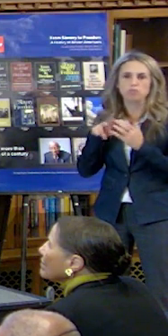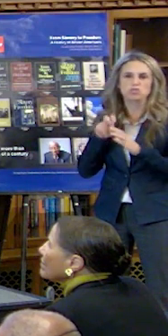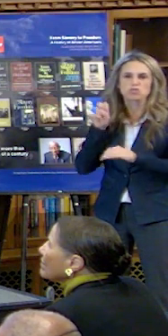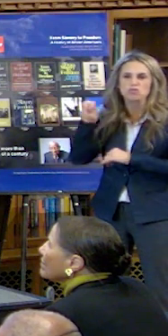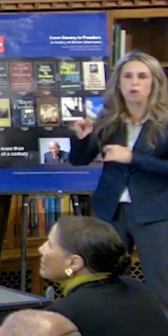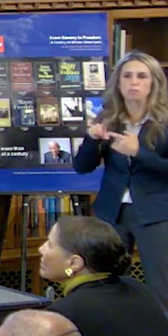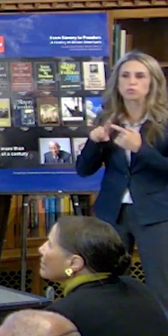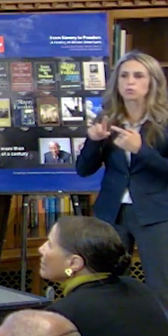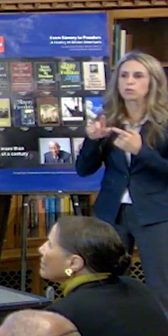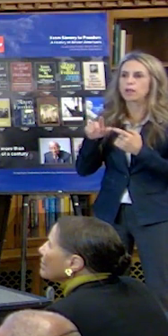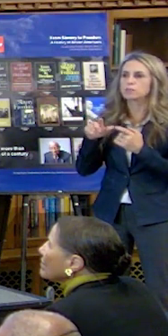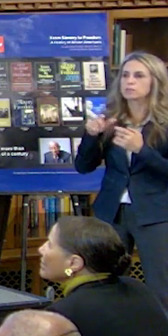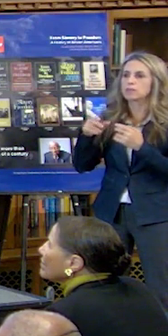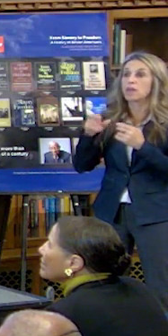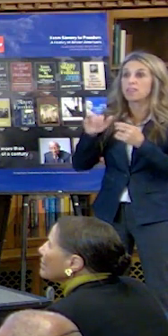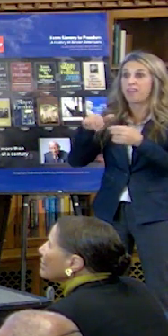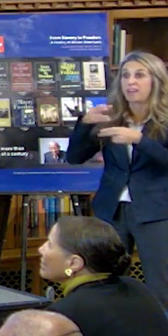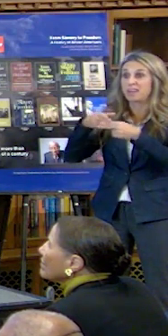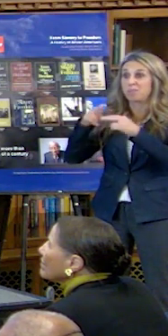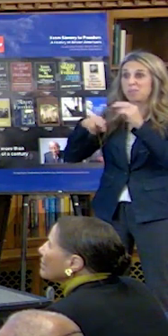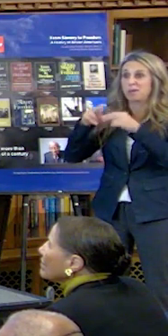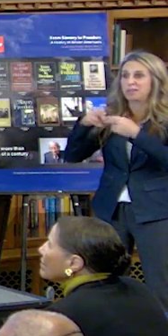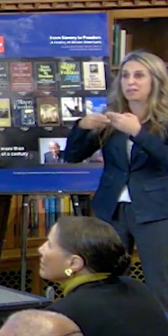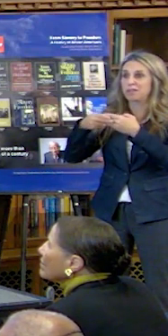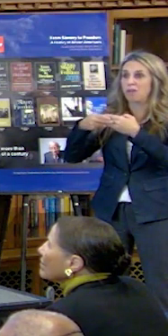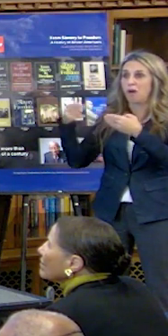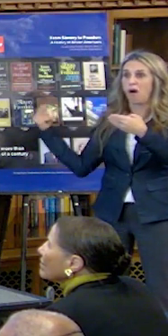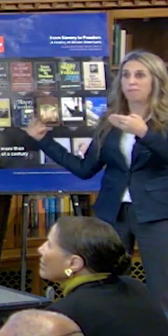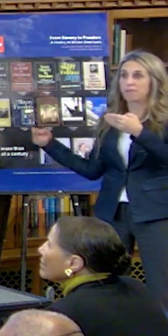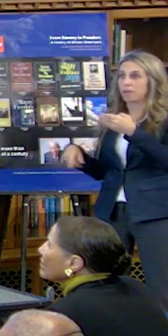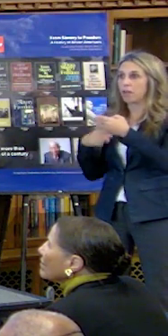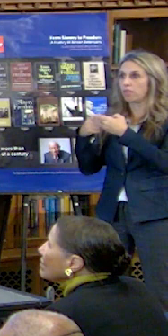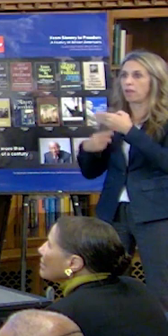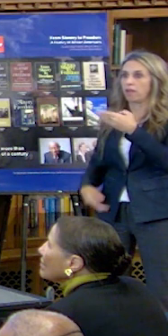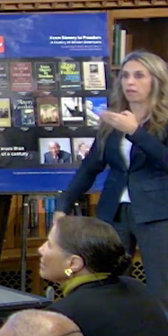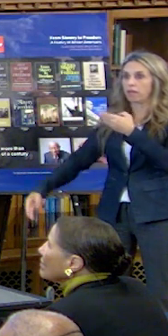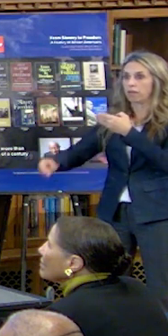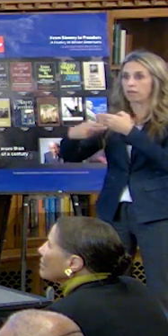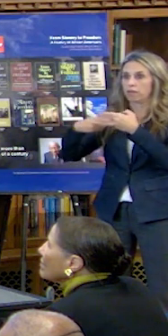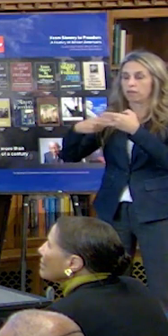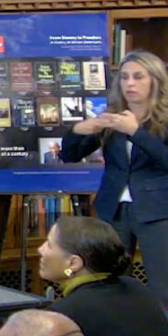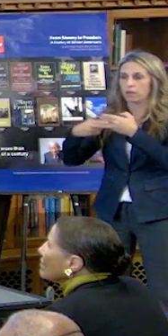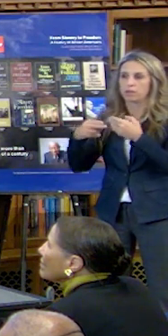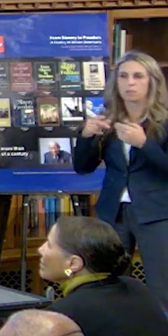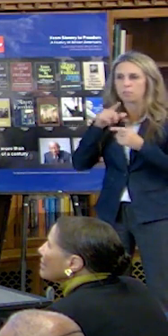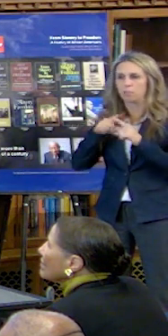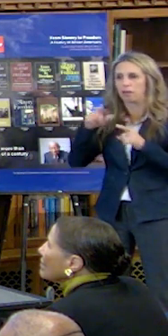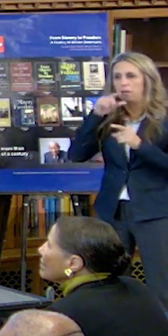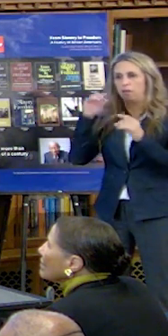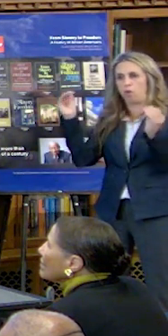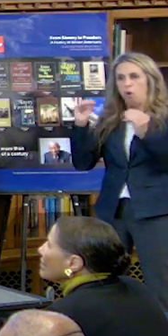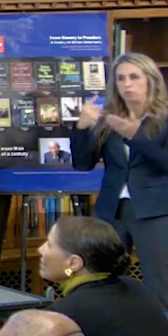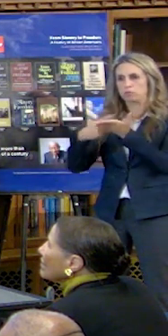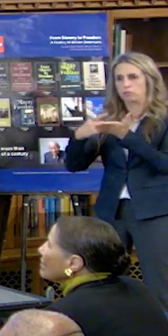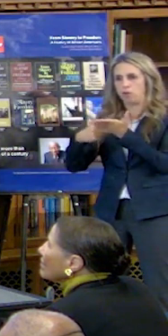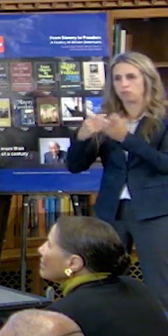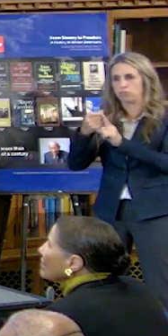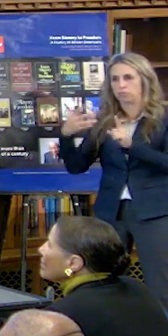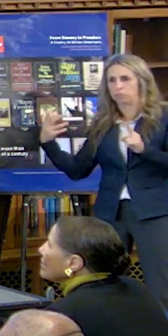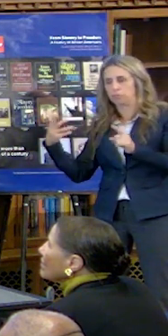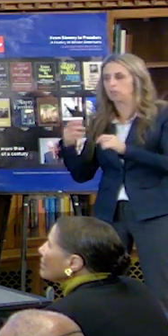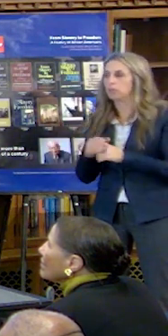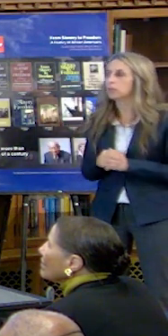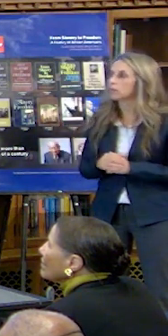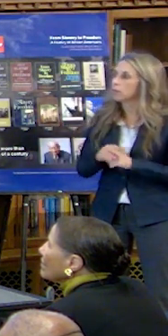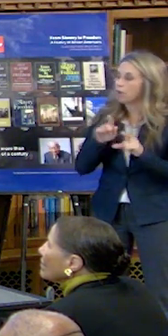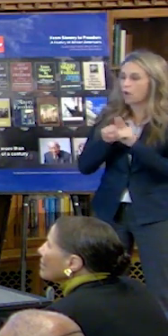just uname this building make it a marketing move and move on um similarly I think that we also need to think in